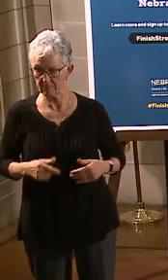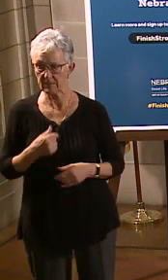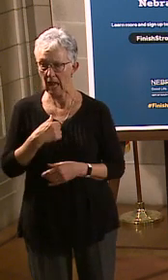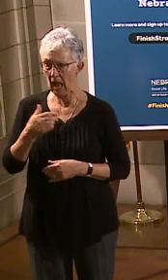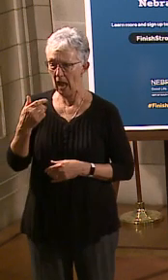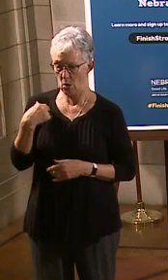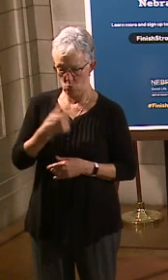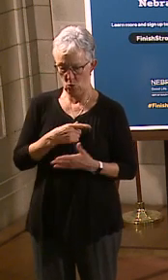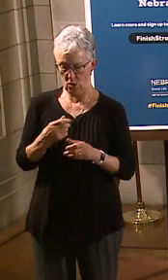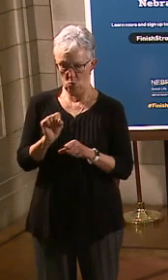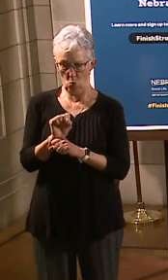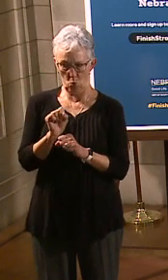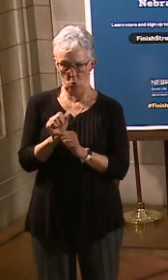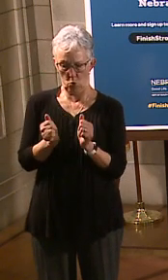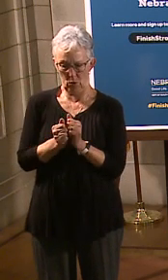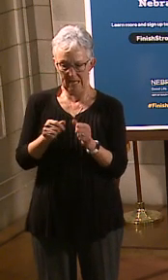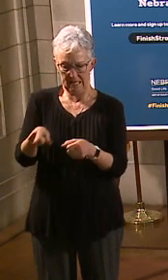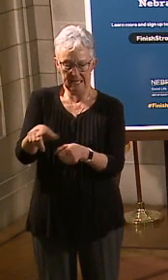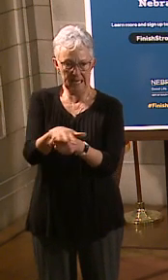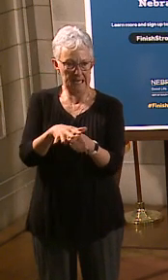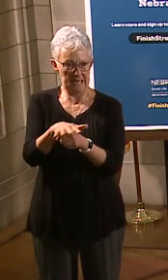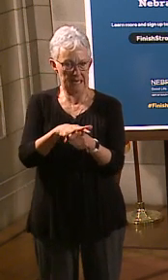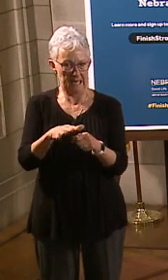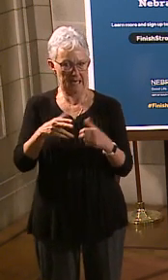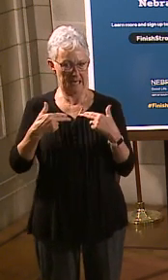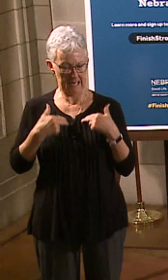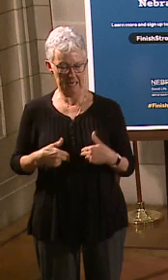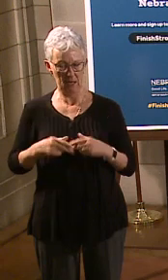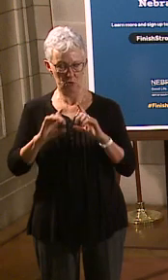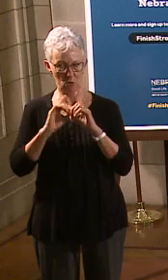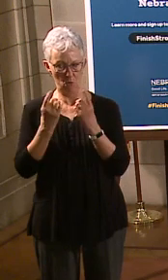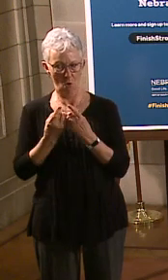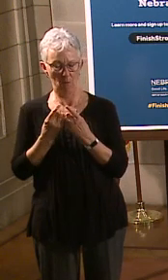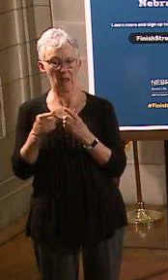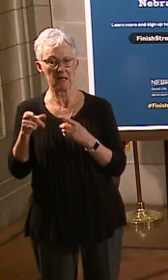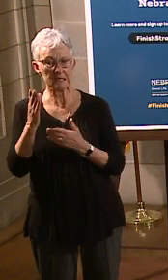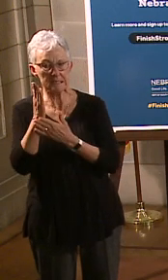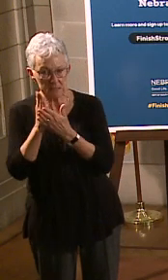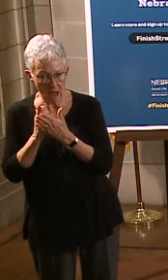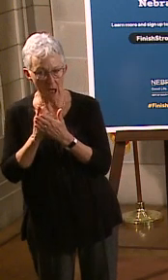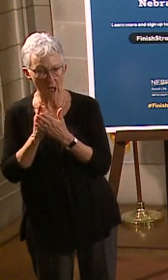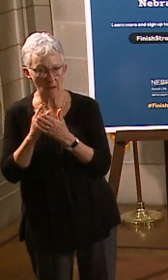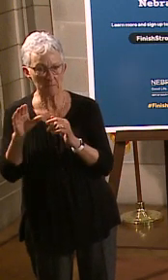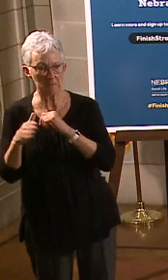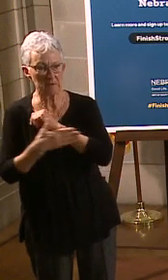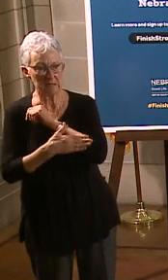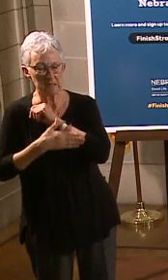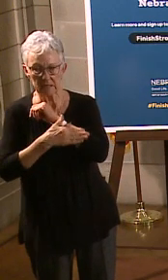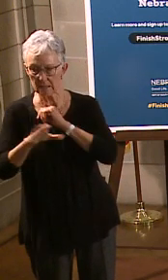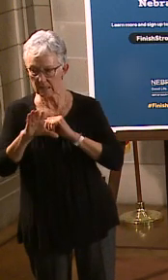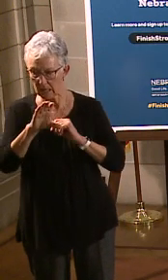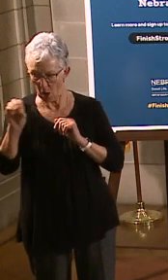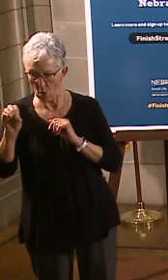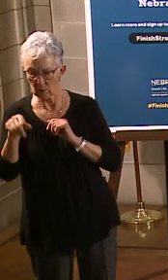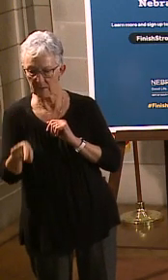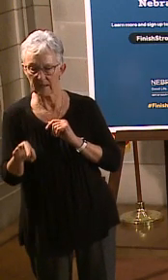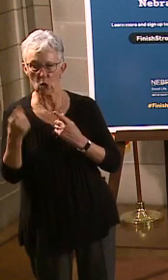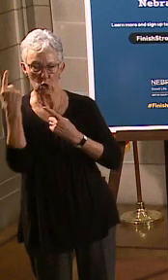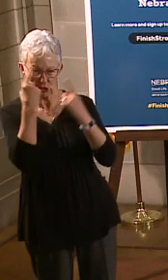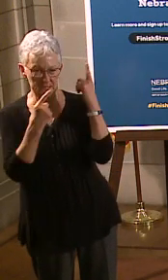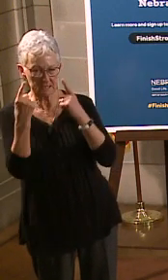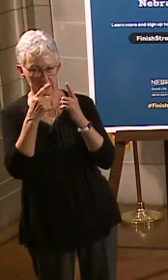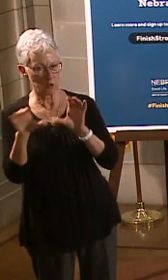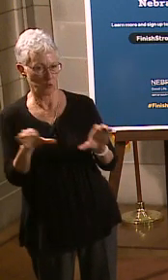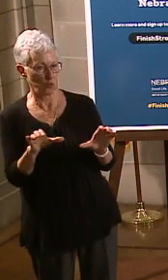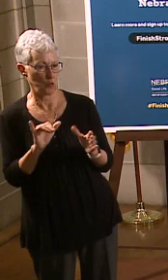vaccine clinics for those younger college students. But I don't know, again, it would be for sometime this fall as they're